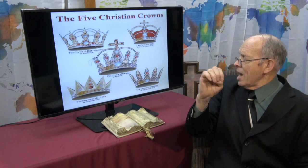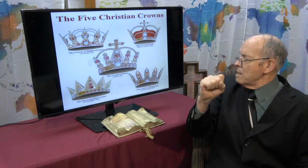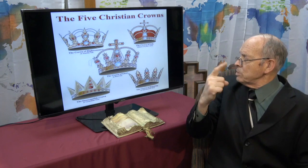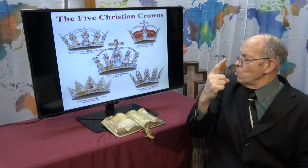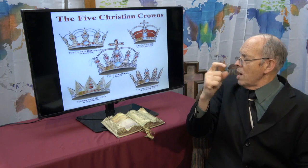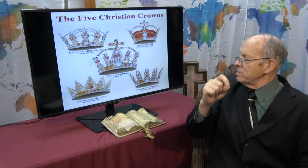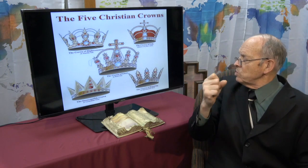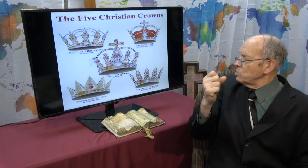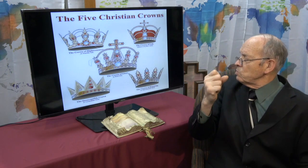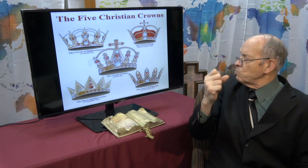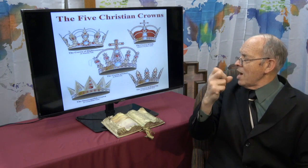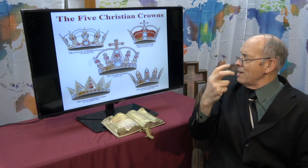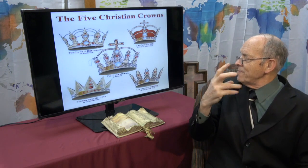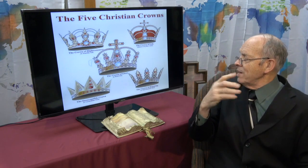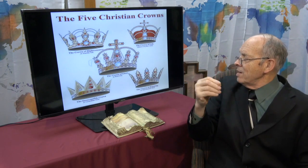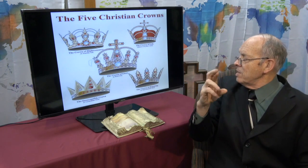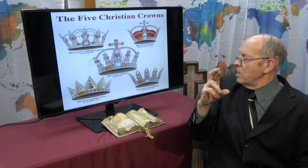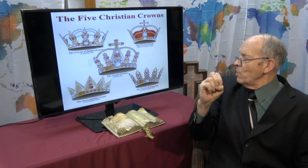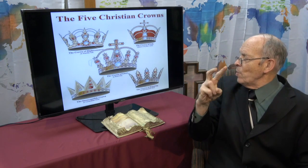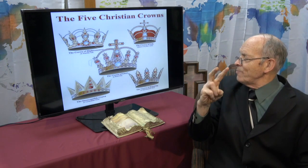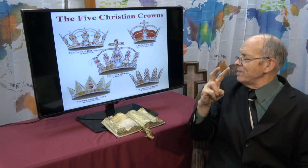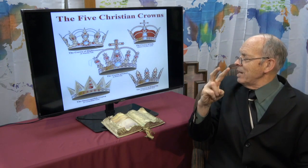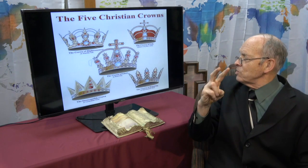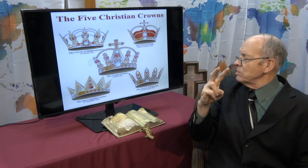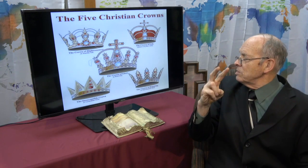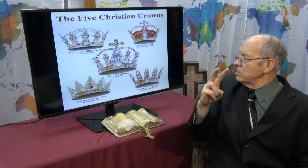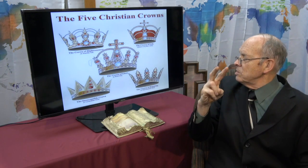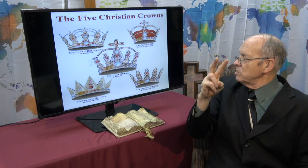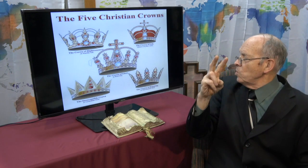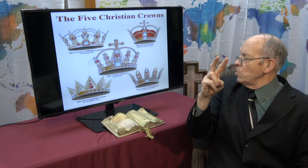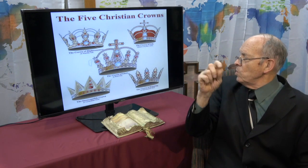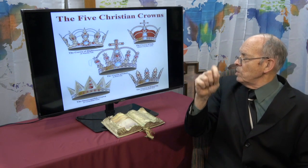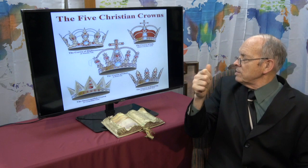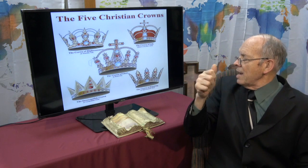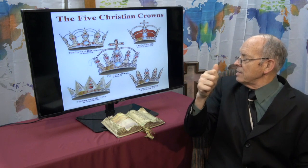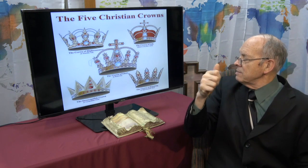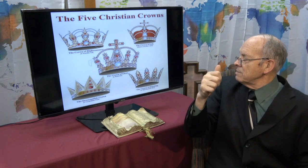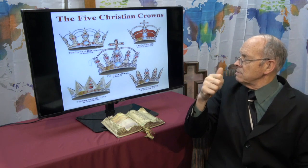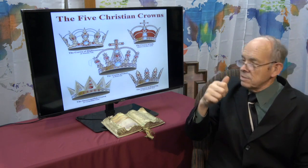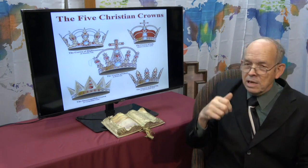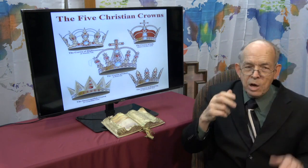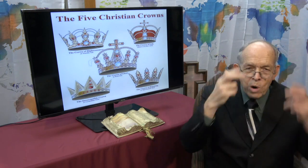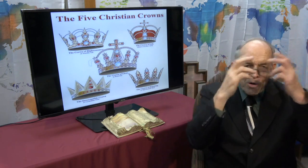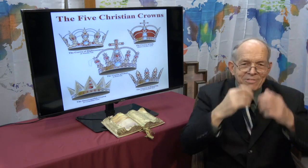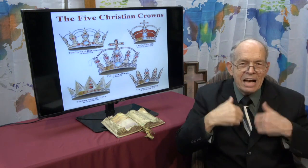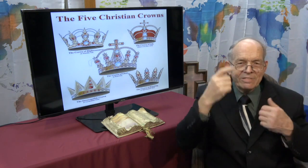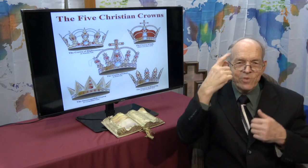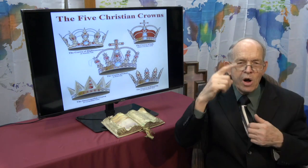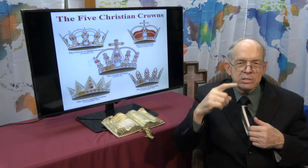James 1, 5, and Revelation 2, 10. Choir of night is for